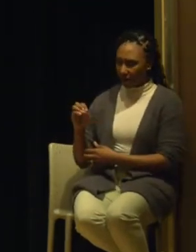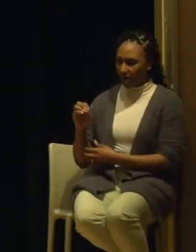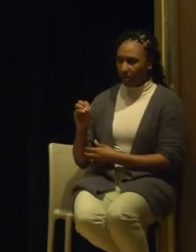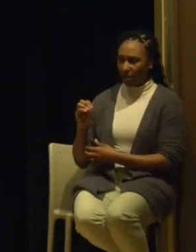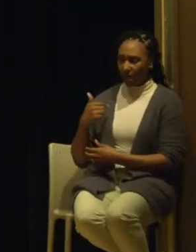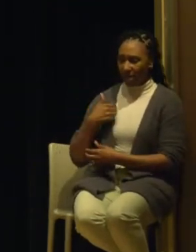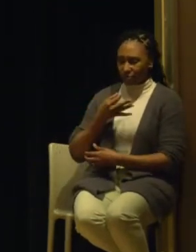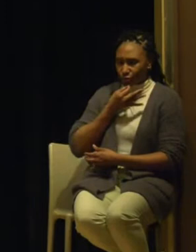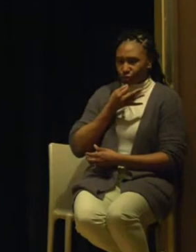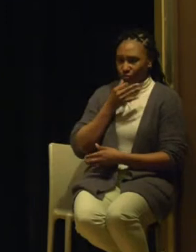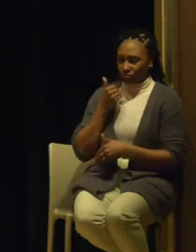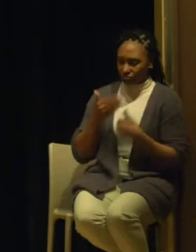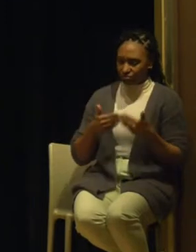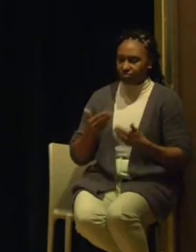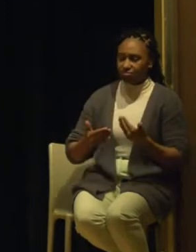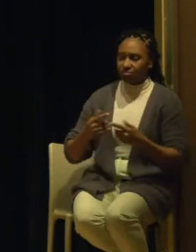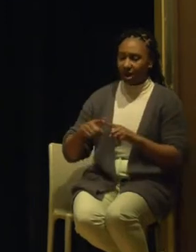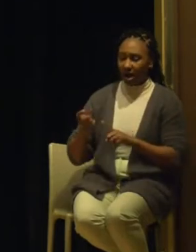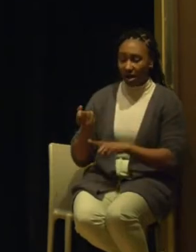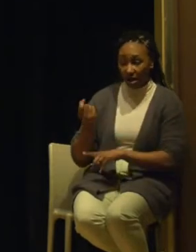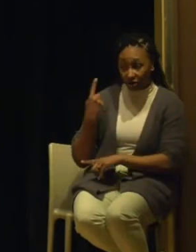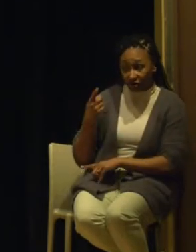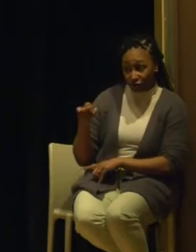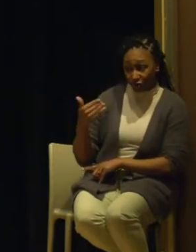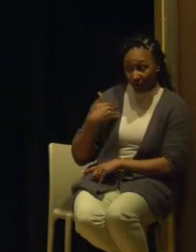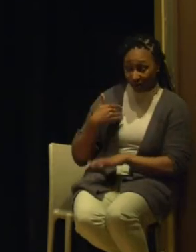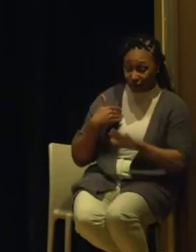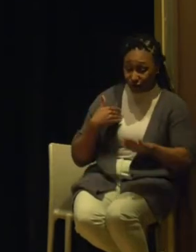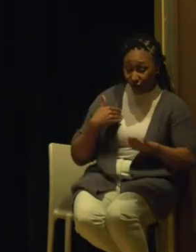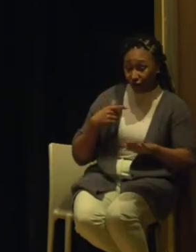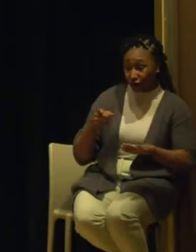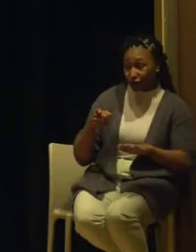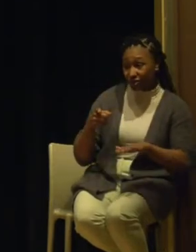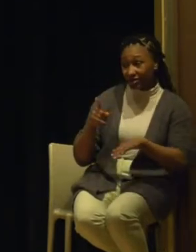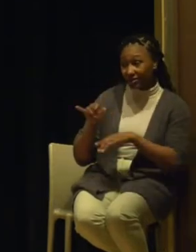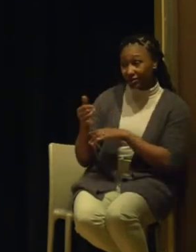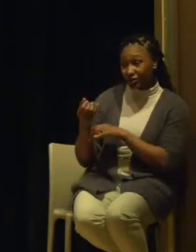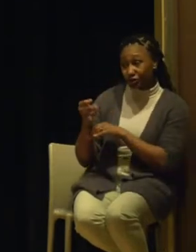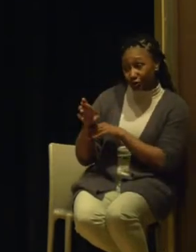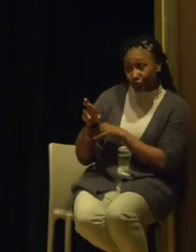said, third, I understand you have a daughter who's a junior in high school